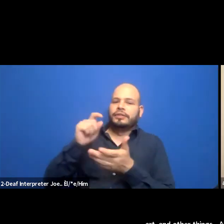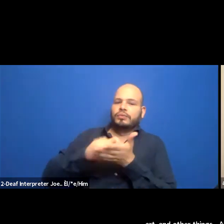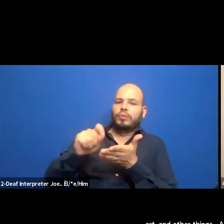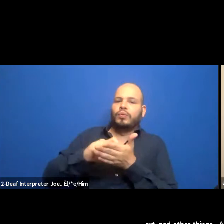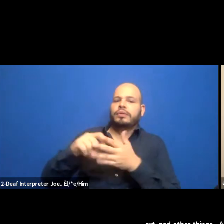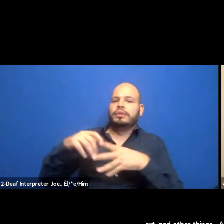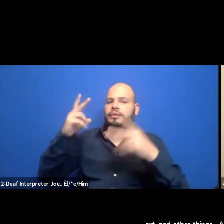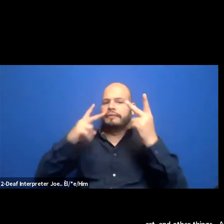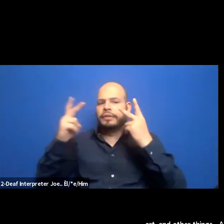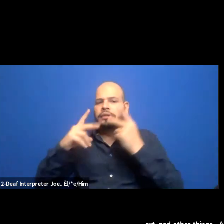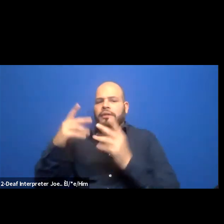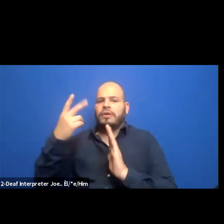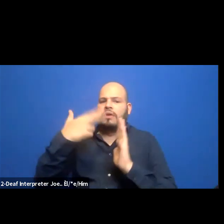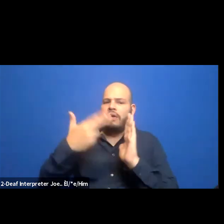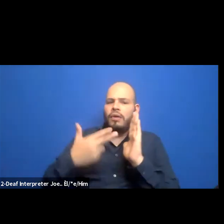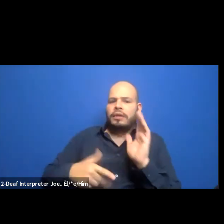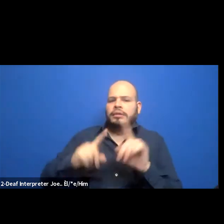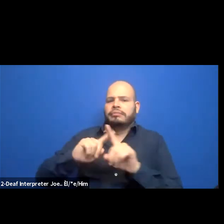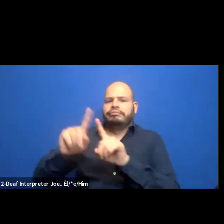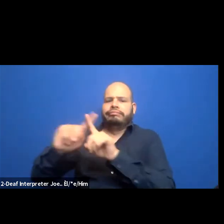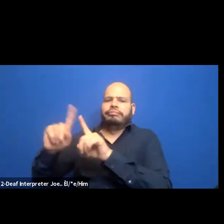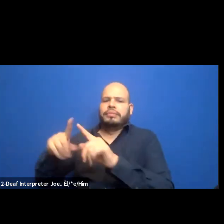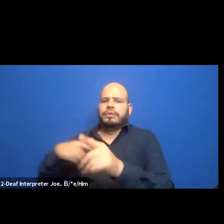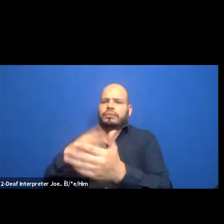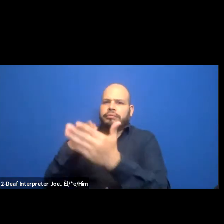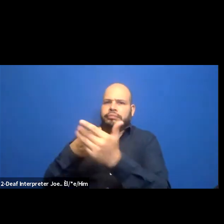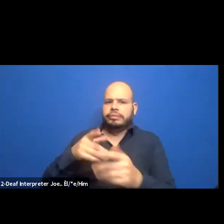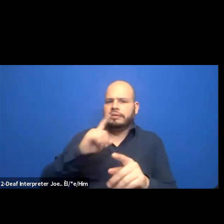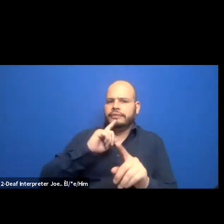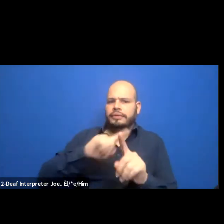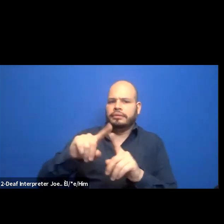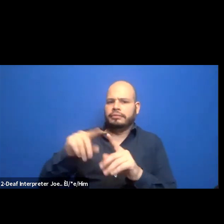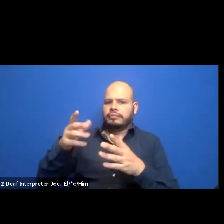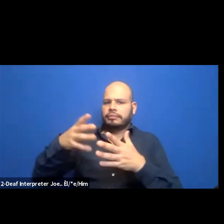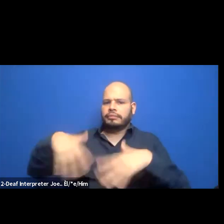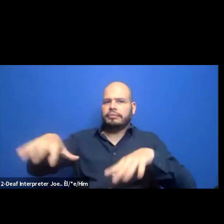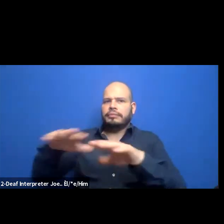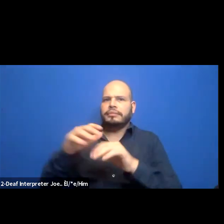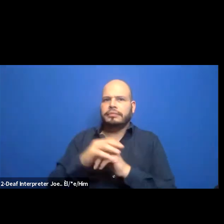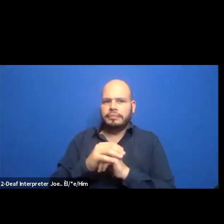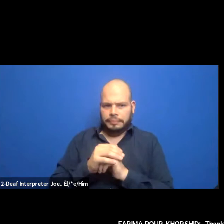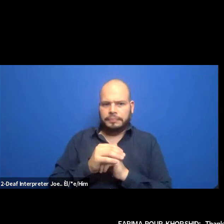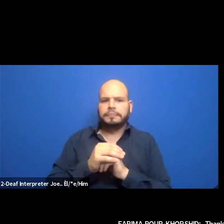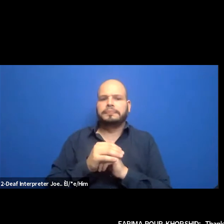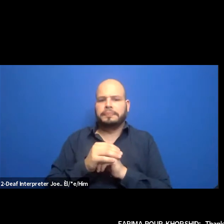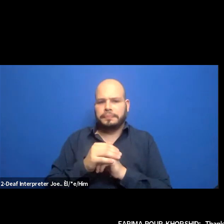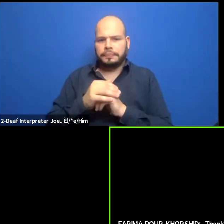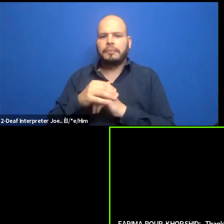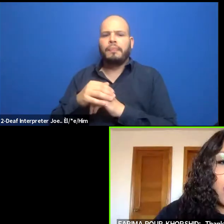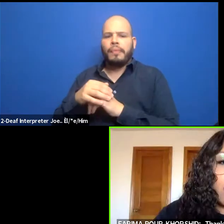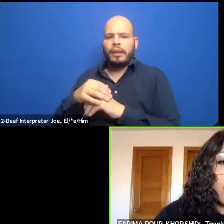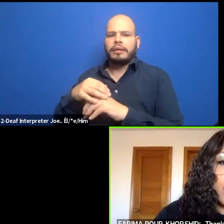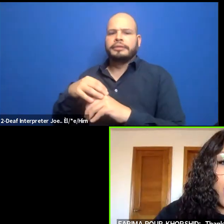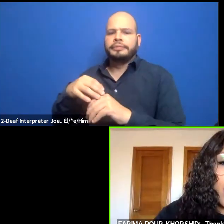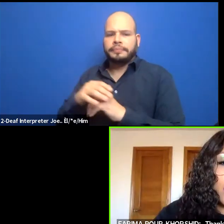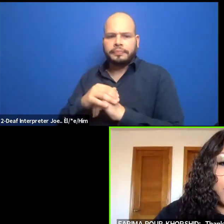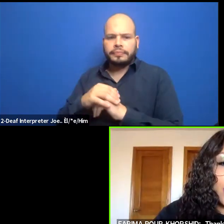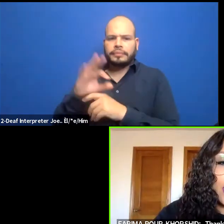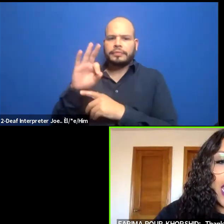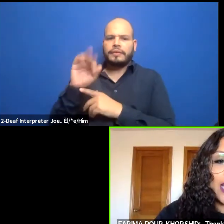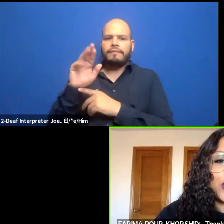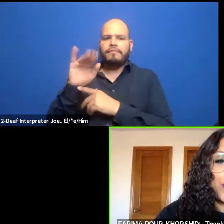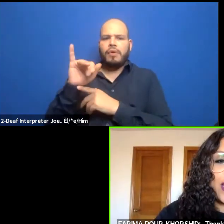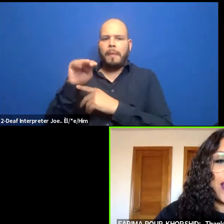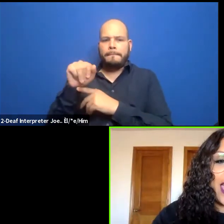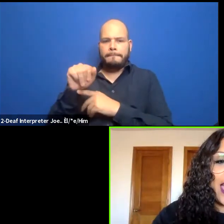Thank you so much. And I'm gonna go ahead and ask that our other two panelists, Kayla Bakari